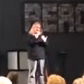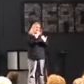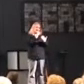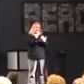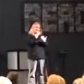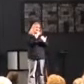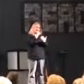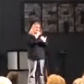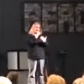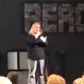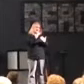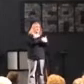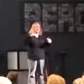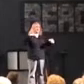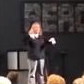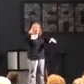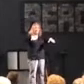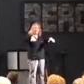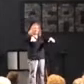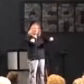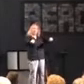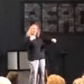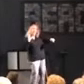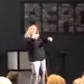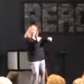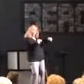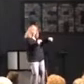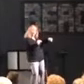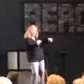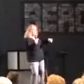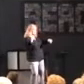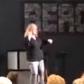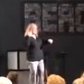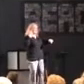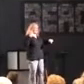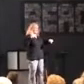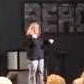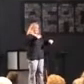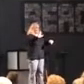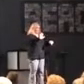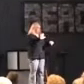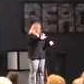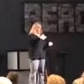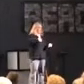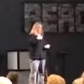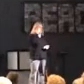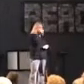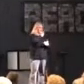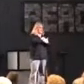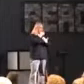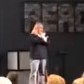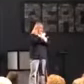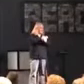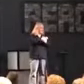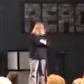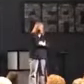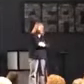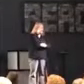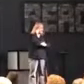Hit throttle hard and hold on tight. Yeah, no. I don't know. I missed that one.